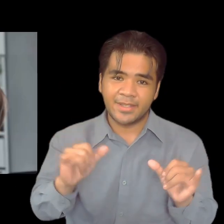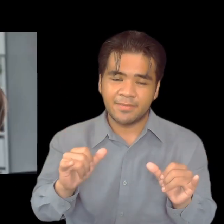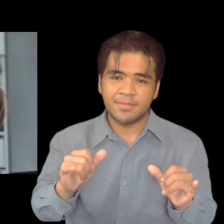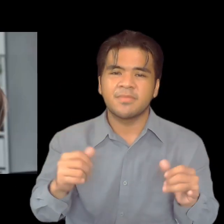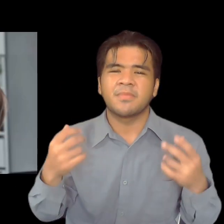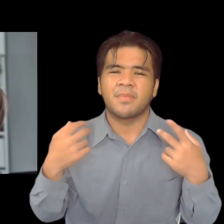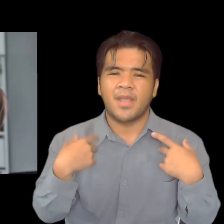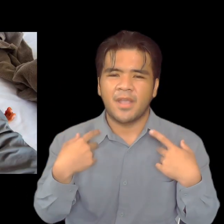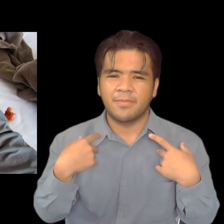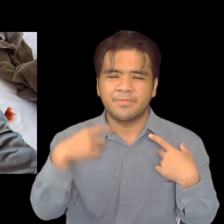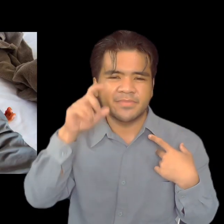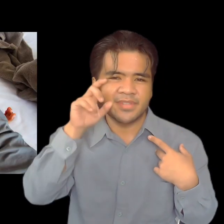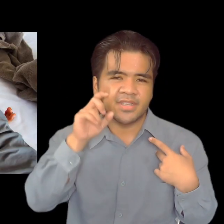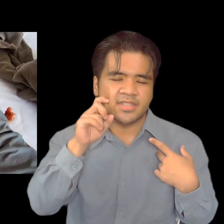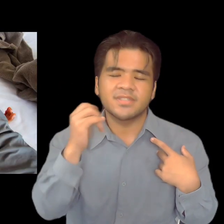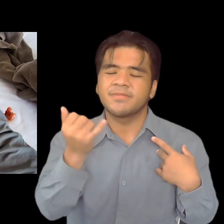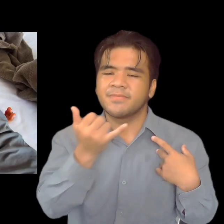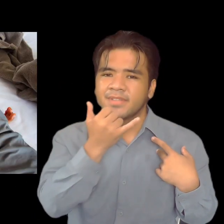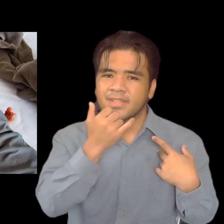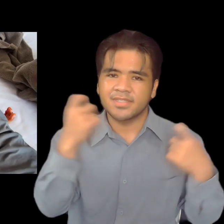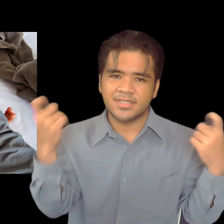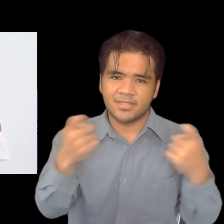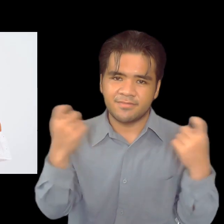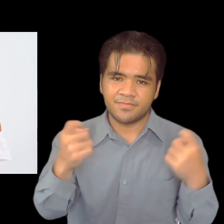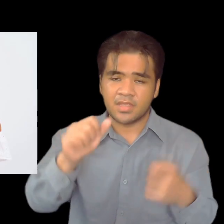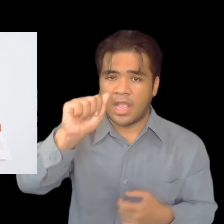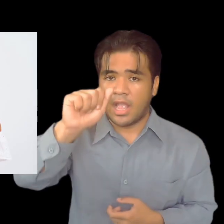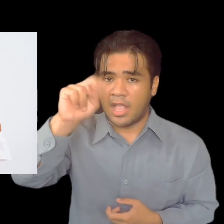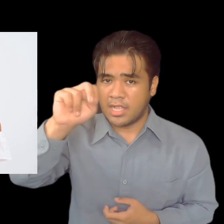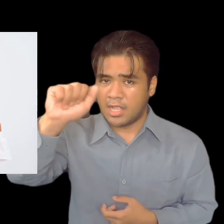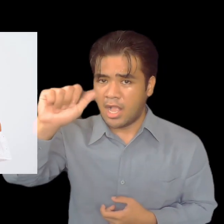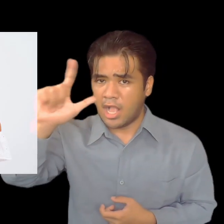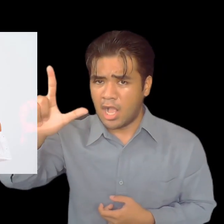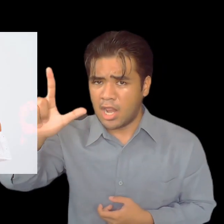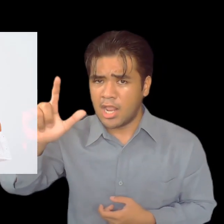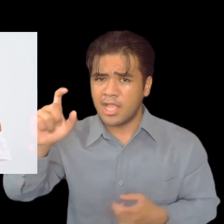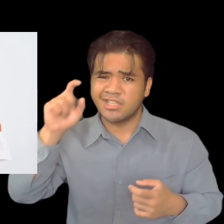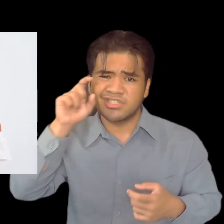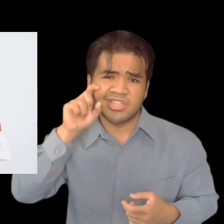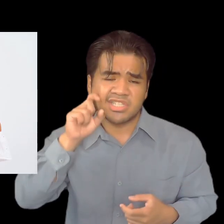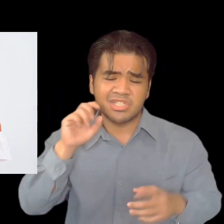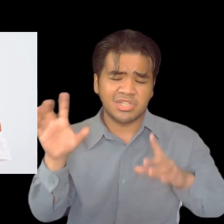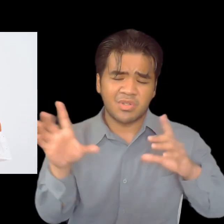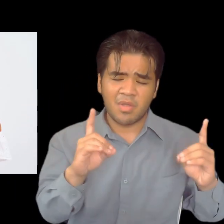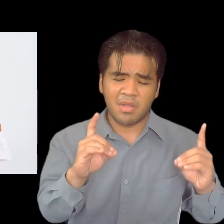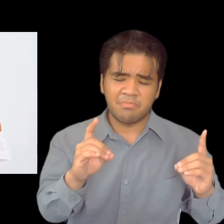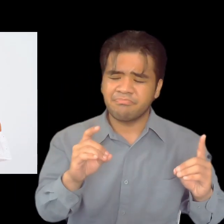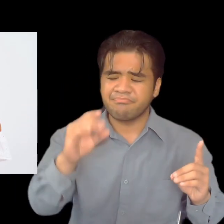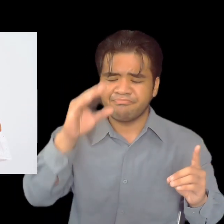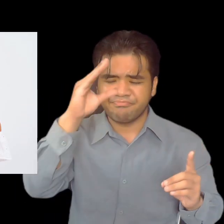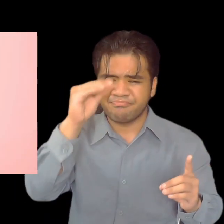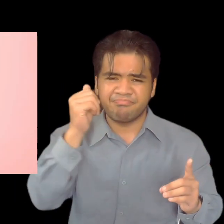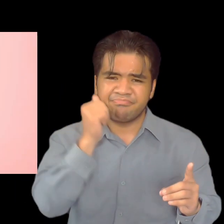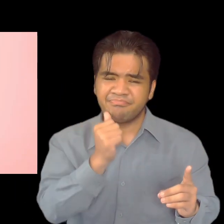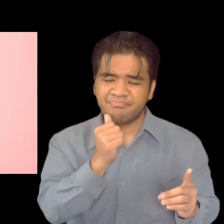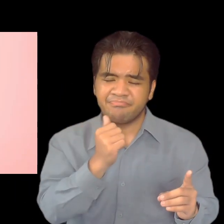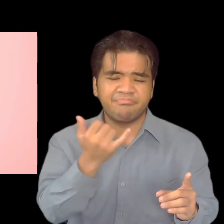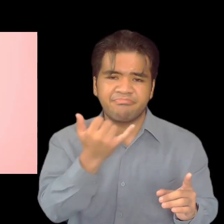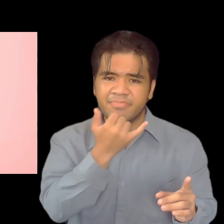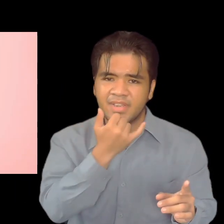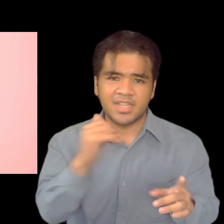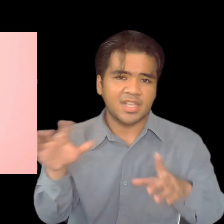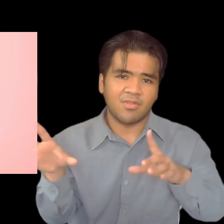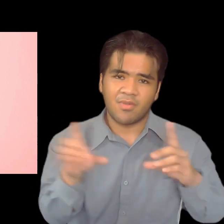regardless of whether it is done unto a woman or a man. Fourth, any form of sexual act with a family member or